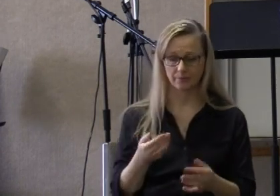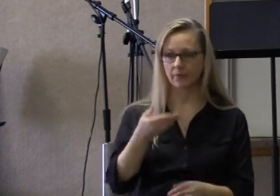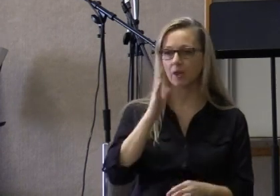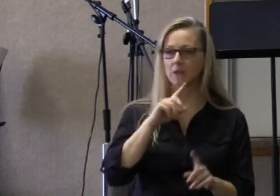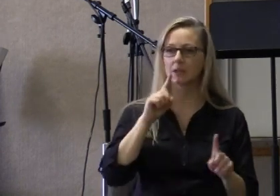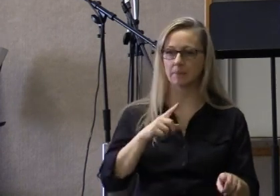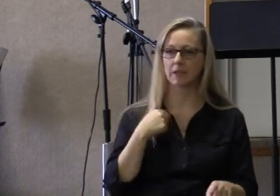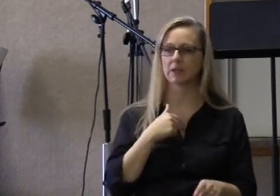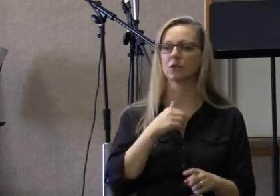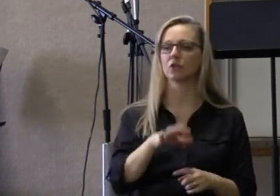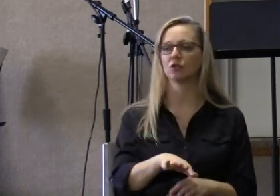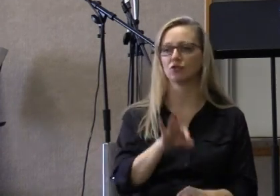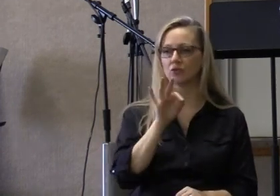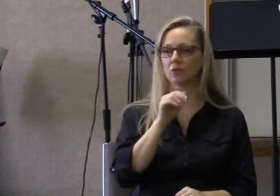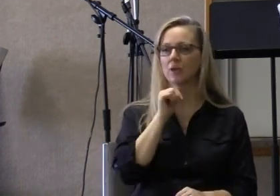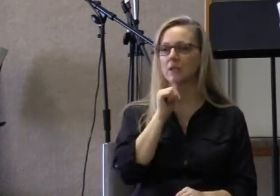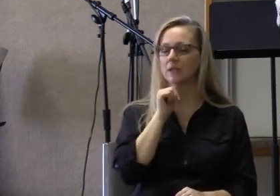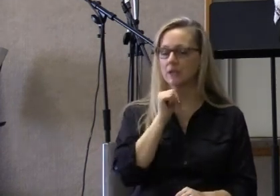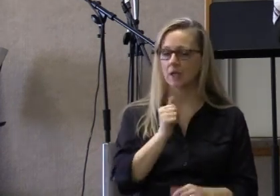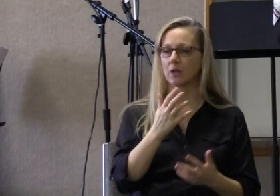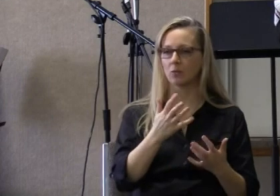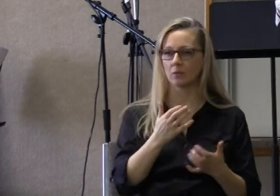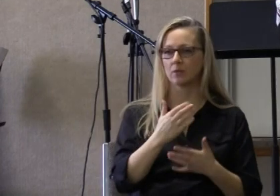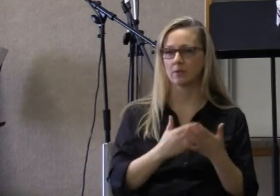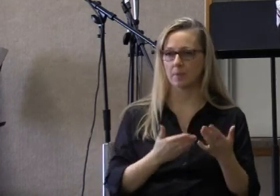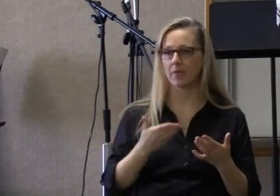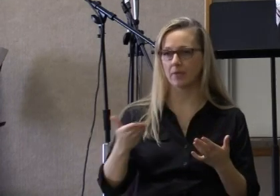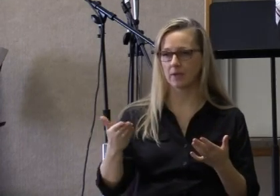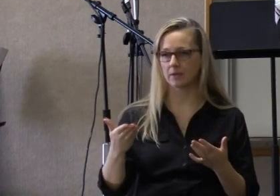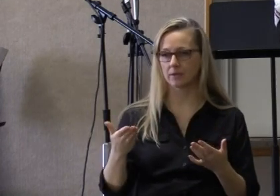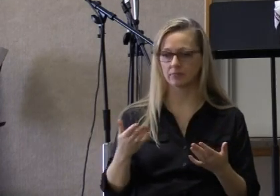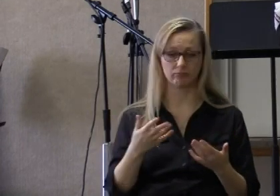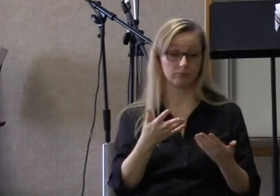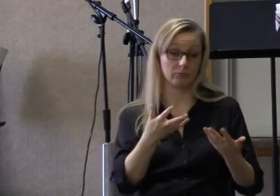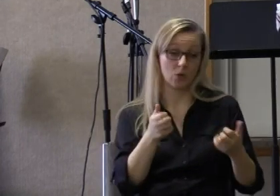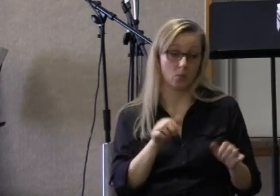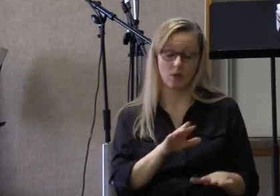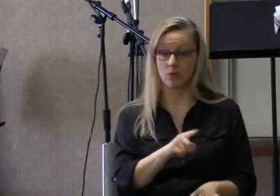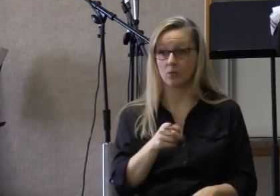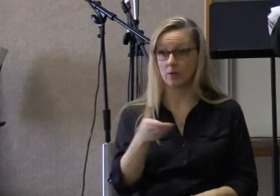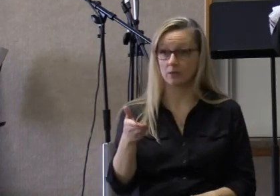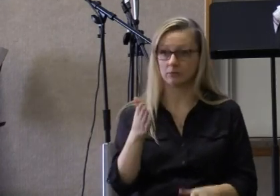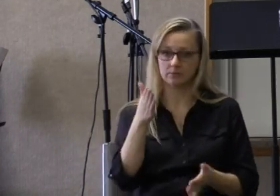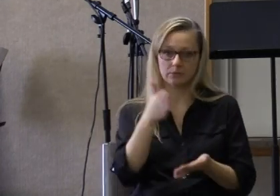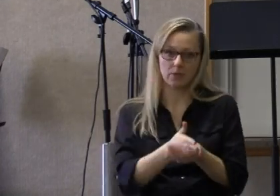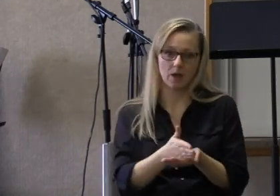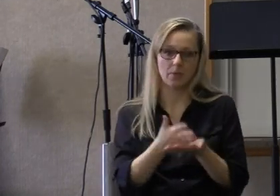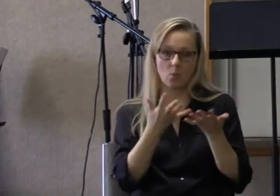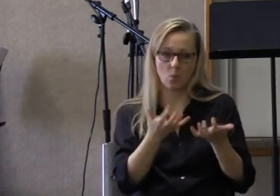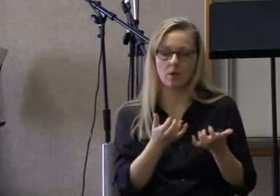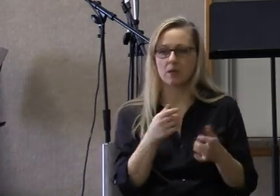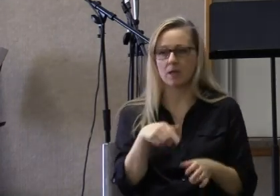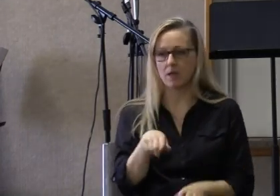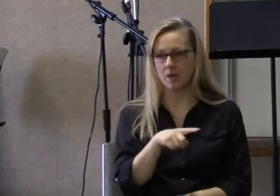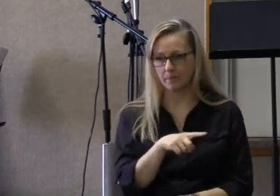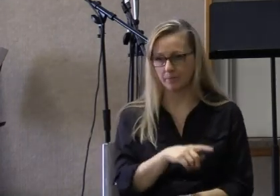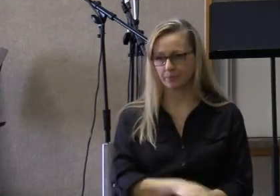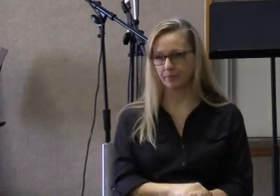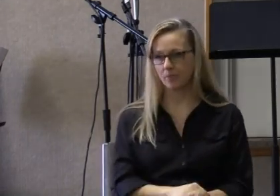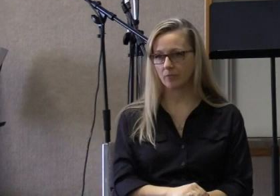to choose to not want some things. Don't want those things. Stop wanting them, is what he's